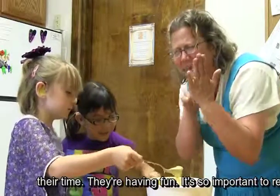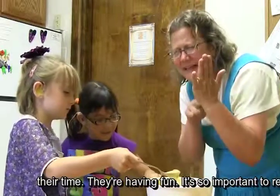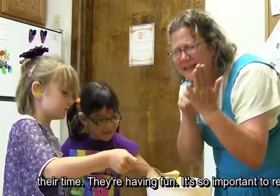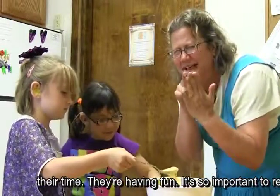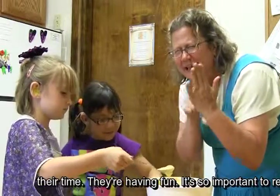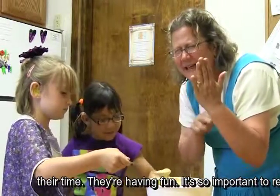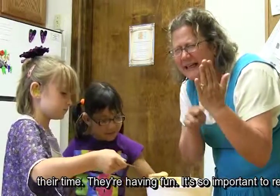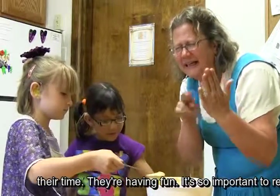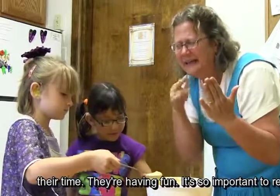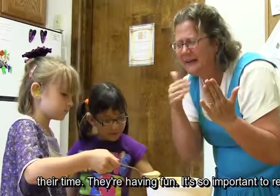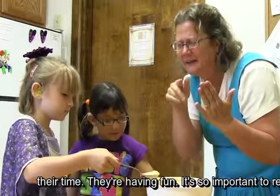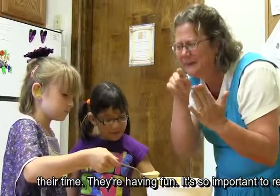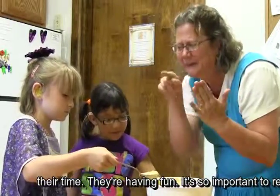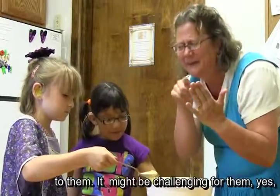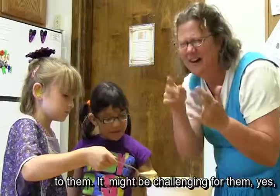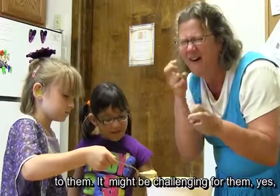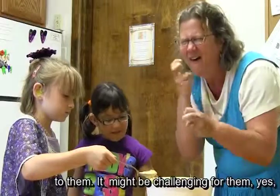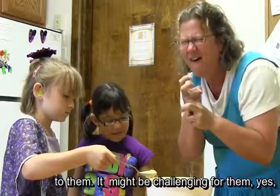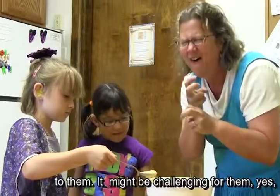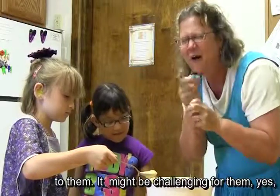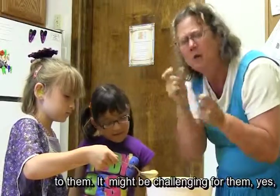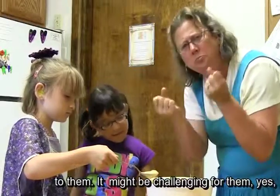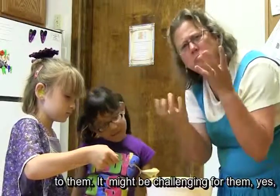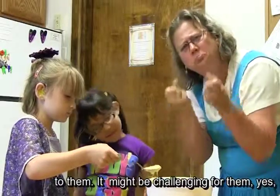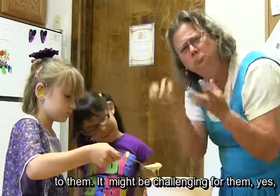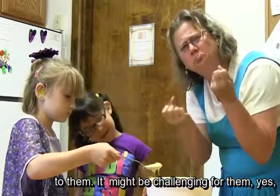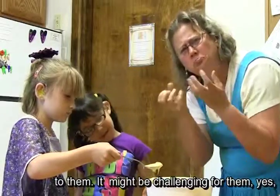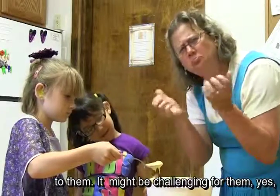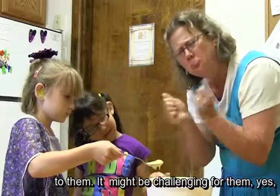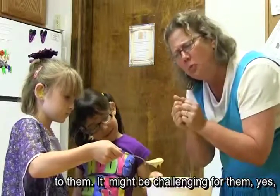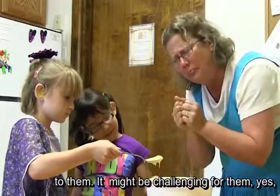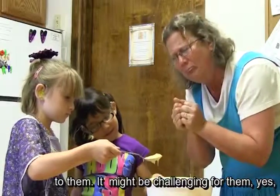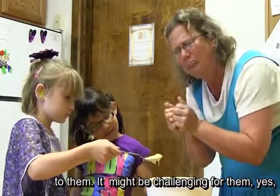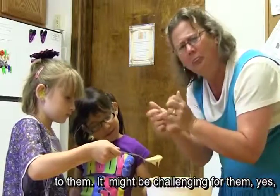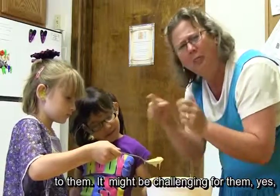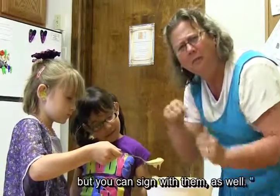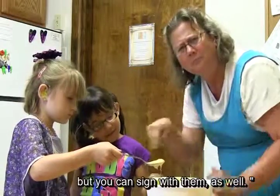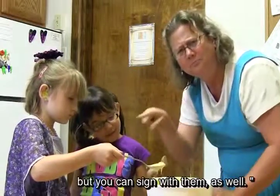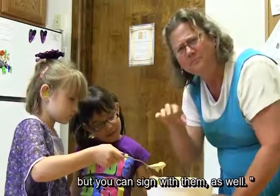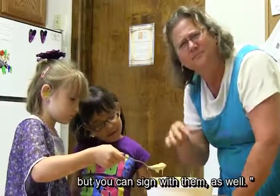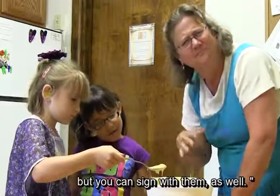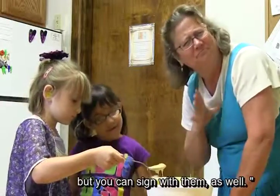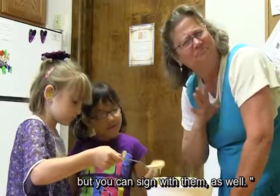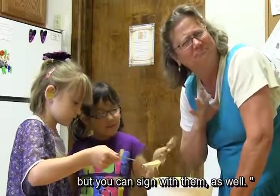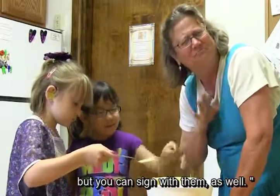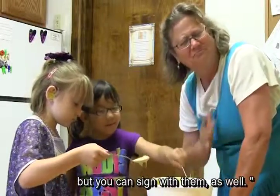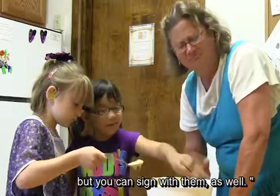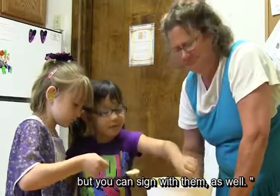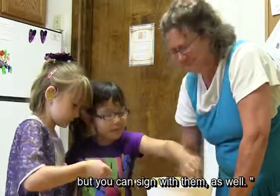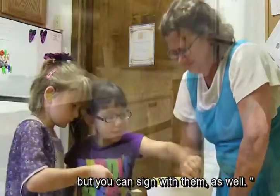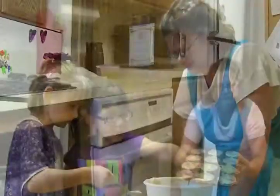It's so important to read to them. It might be challenging for them, yes, but you can sign with them as well.